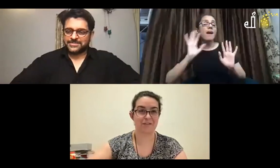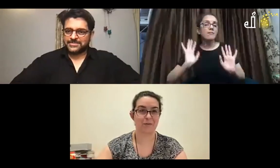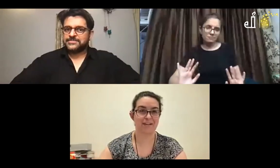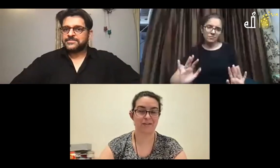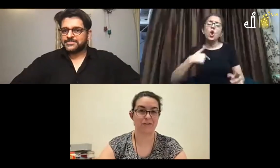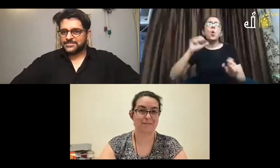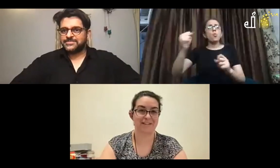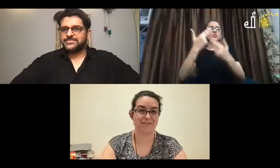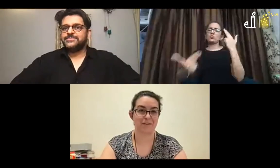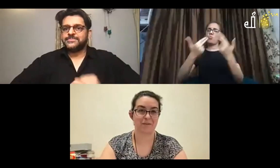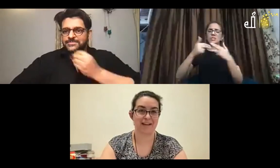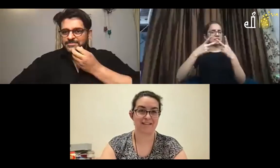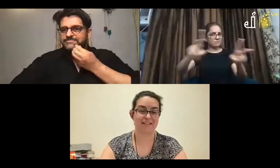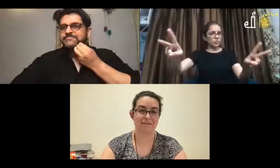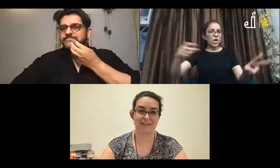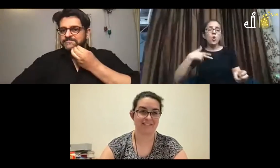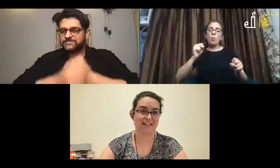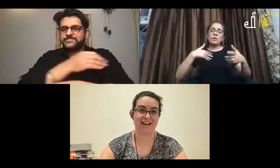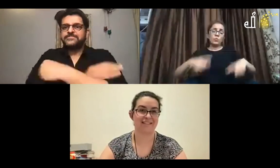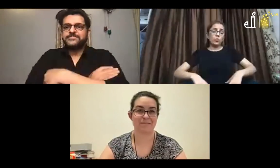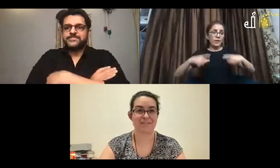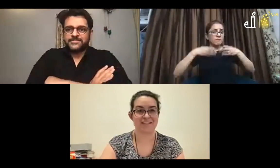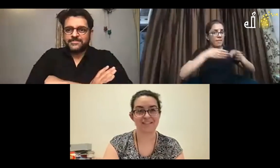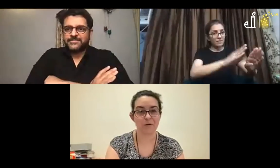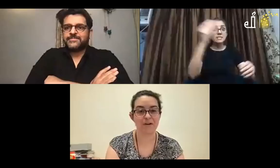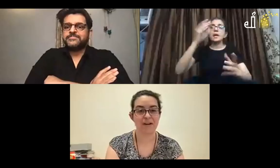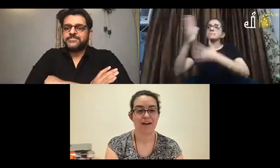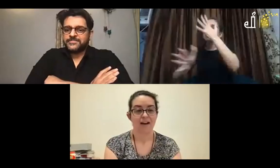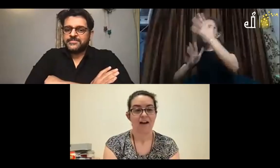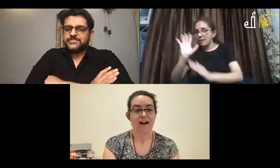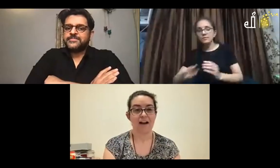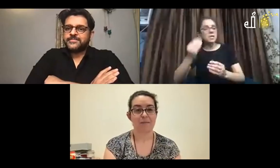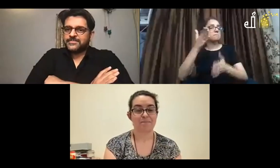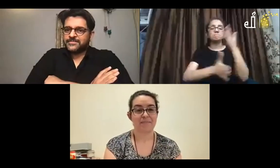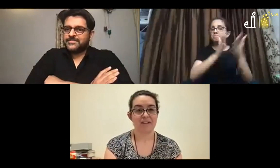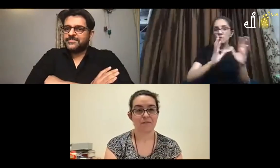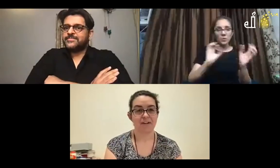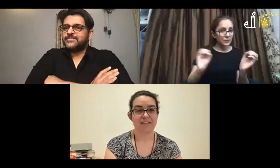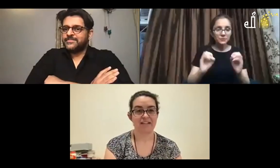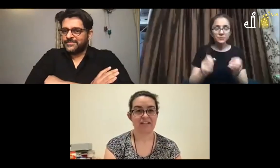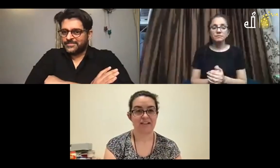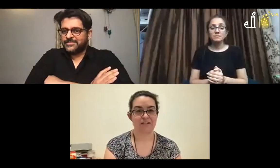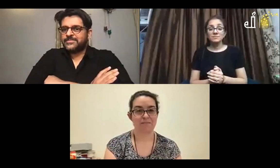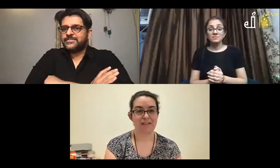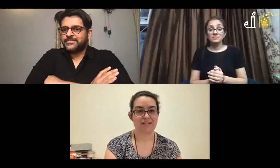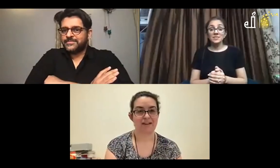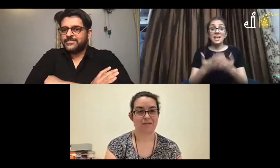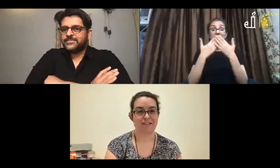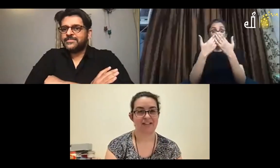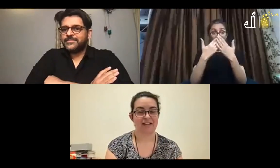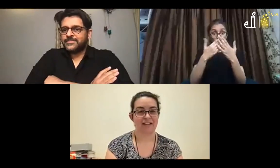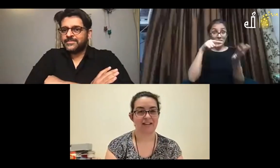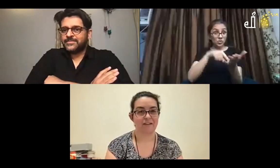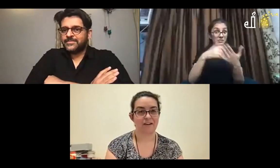different stories, grew up in different ways. Some of us sign, some of us don't. And as far as the education piece